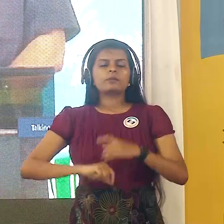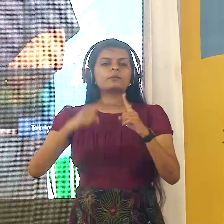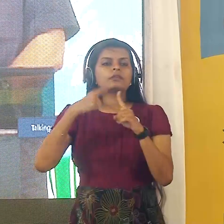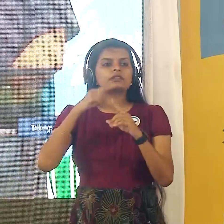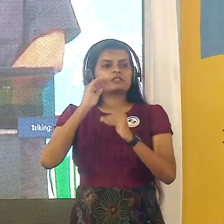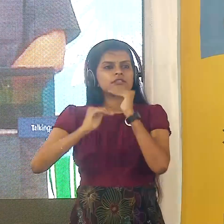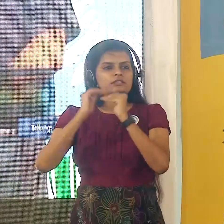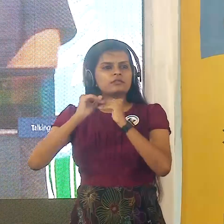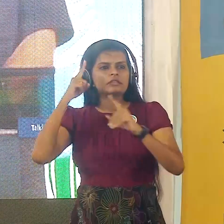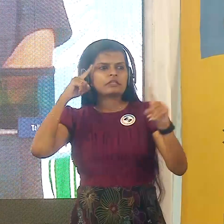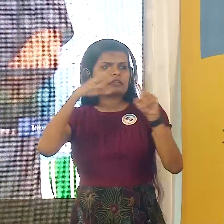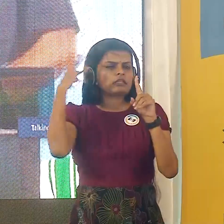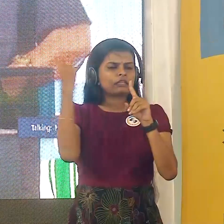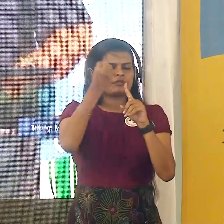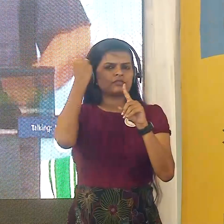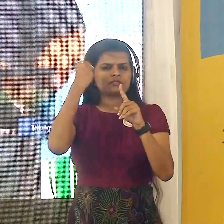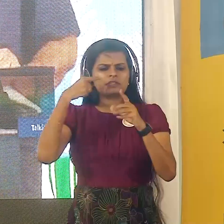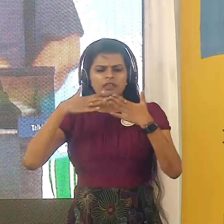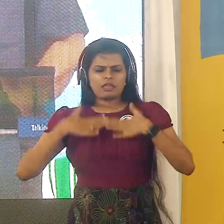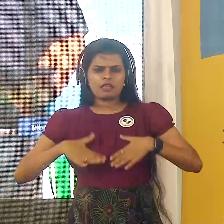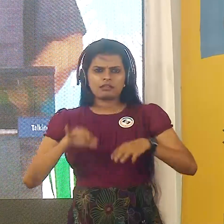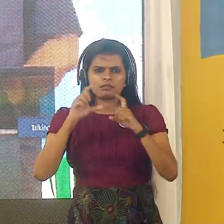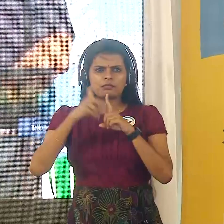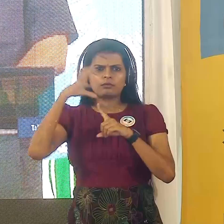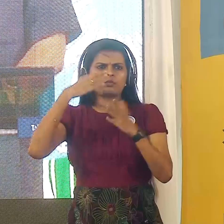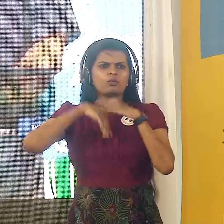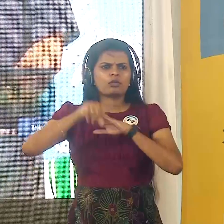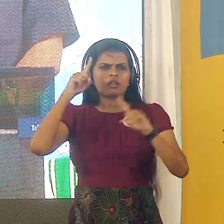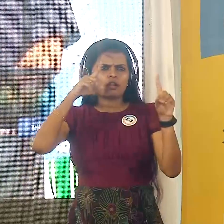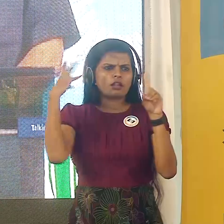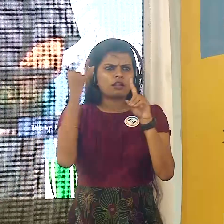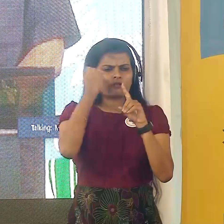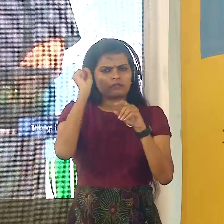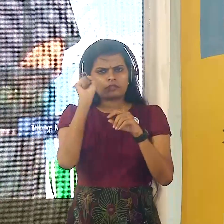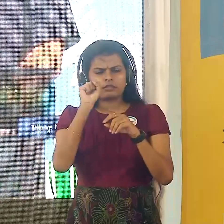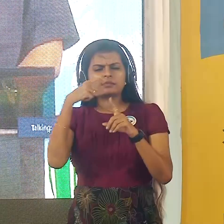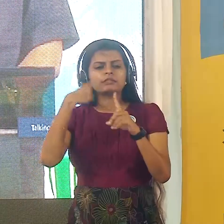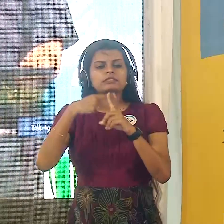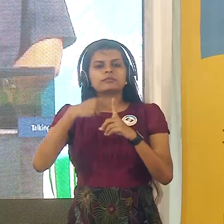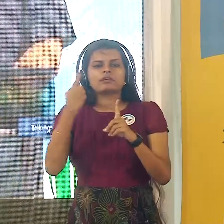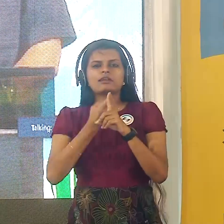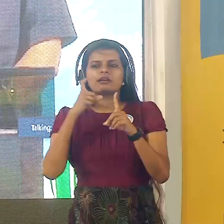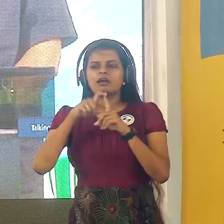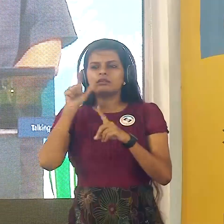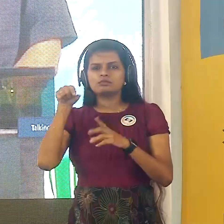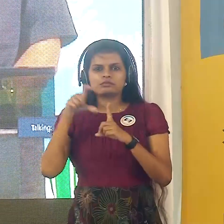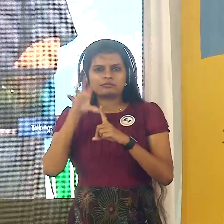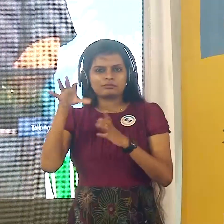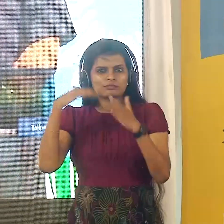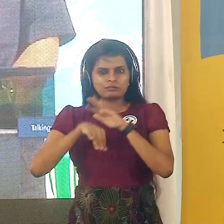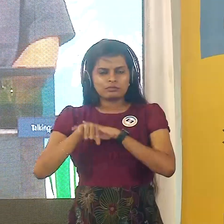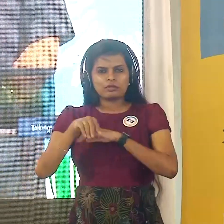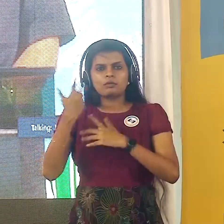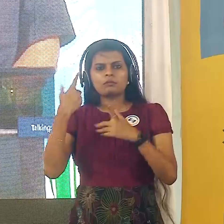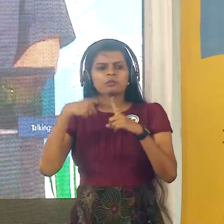developments and achievements in the health sector, the district of Kasaragod still does not have